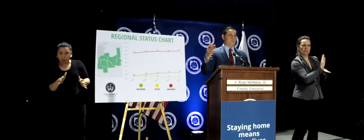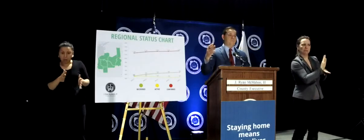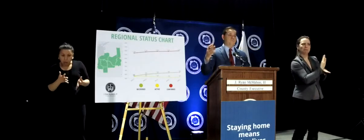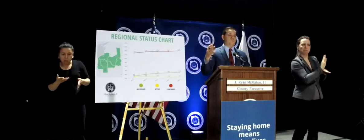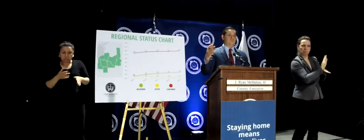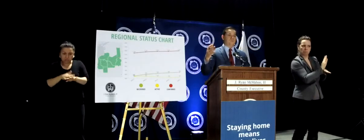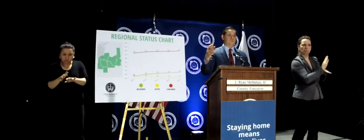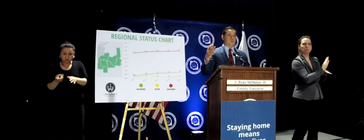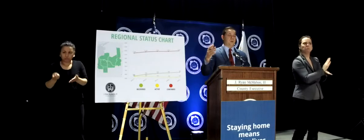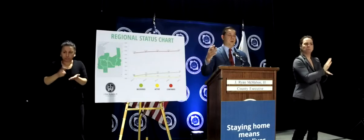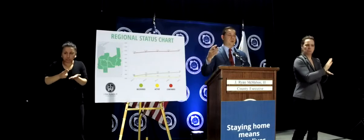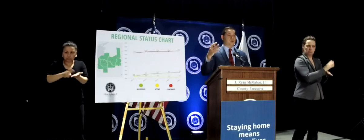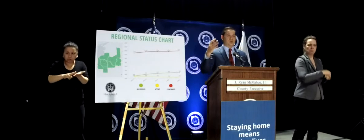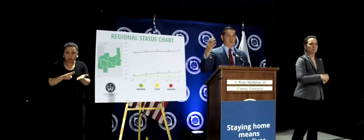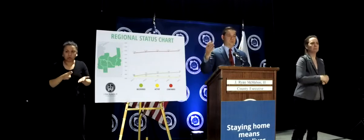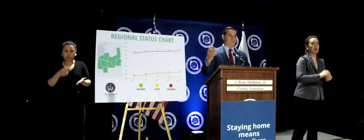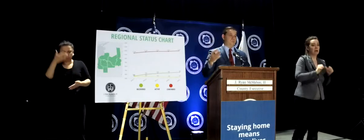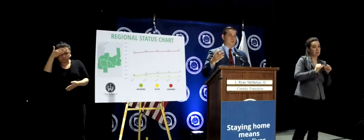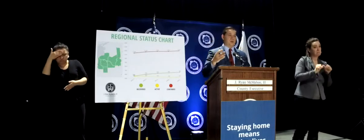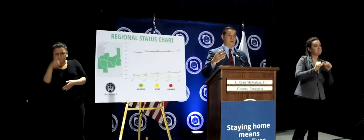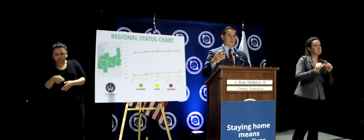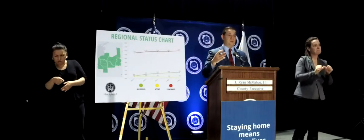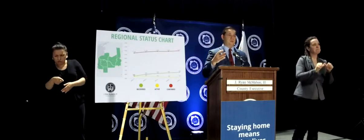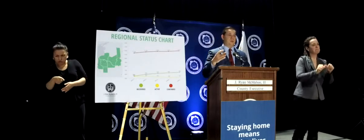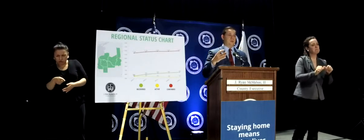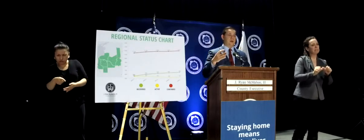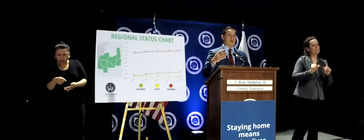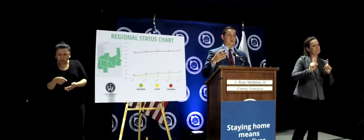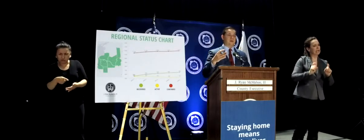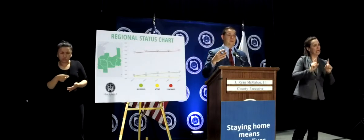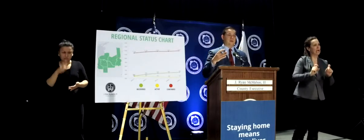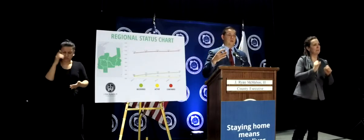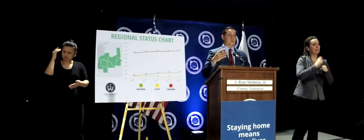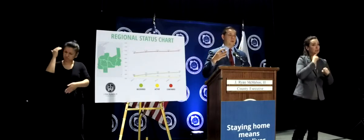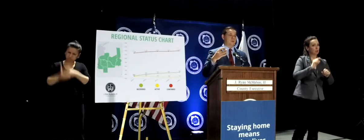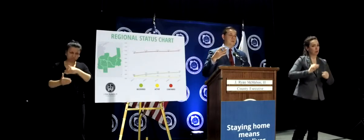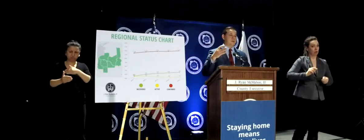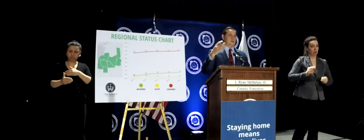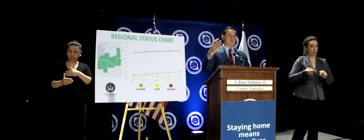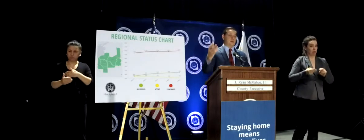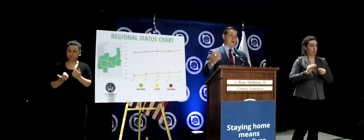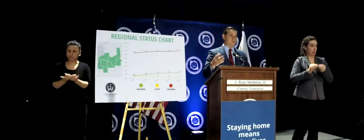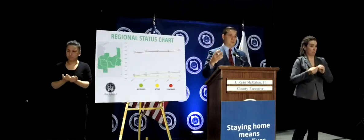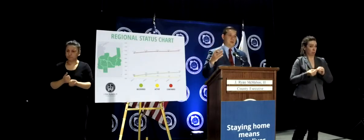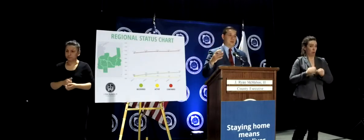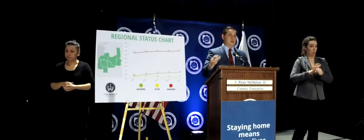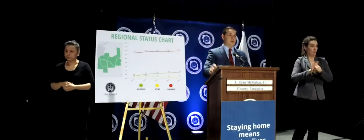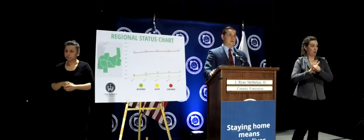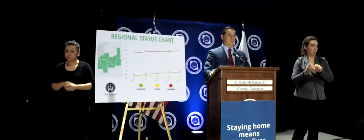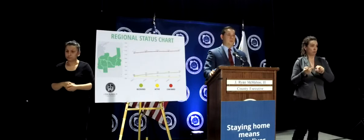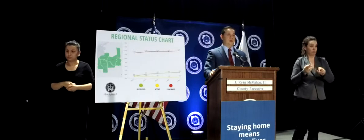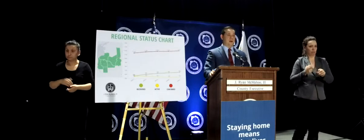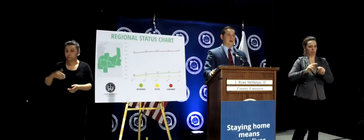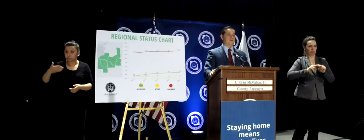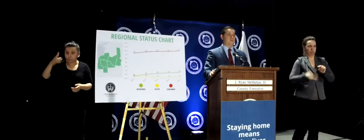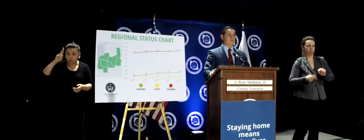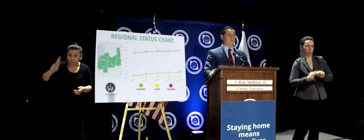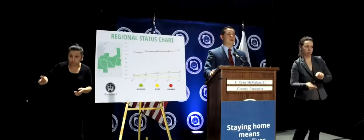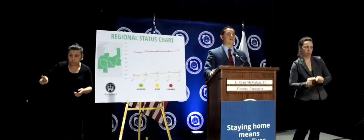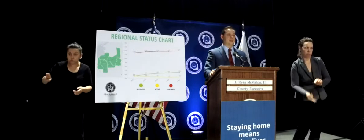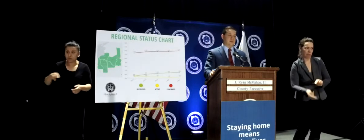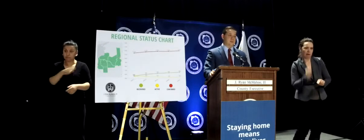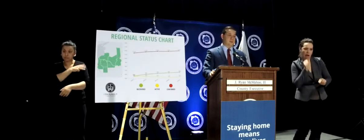point, people got to go to church, and people got to go and be able to sit in a restaurant, and people got to